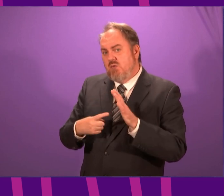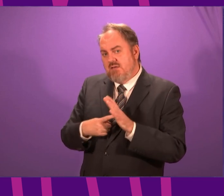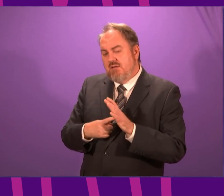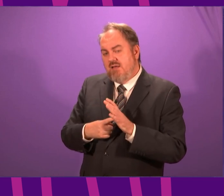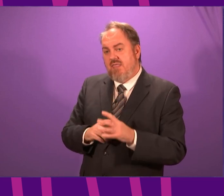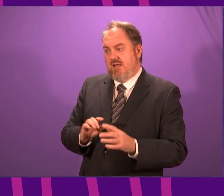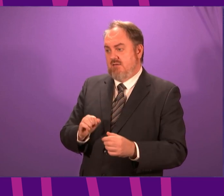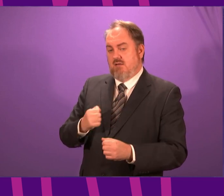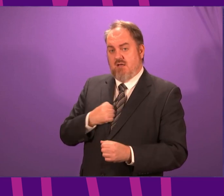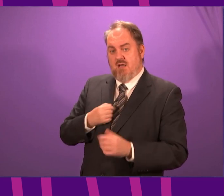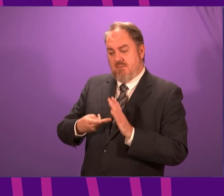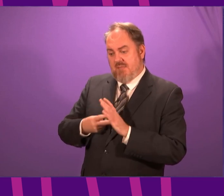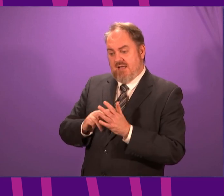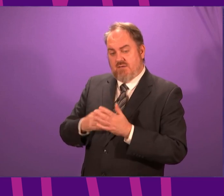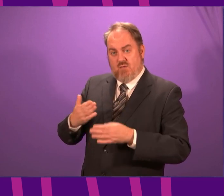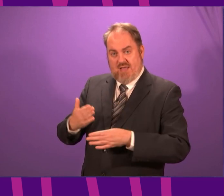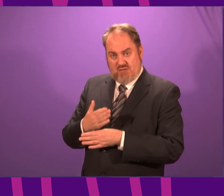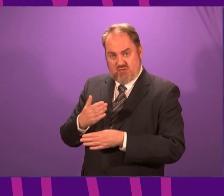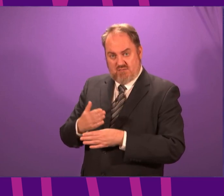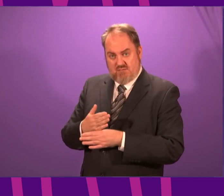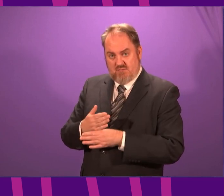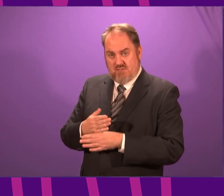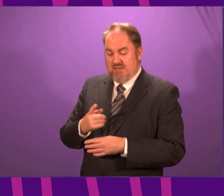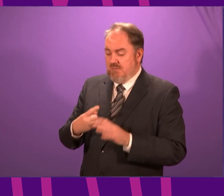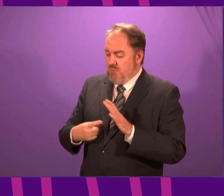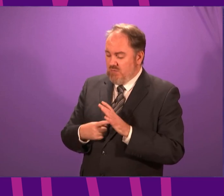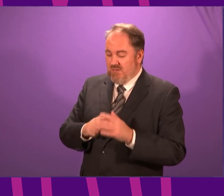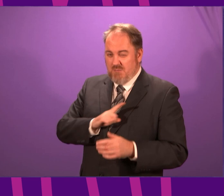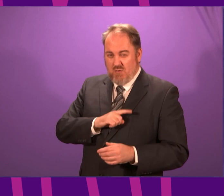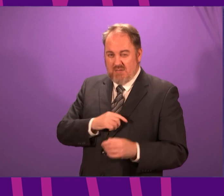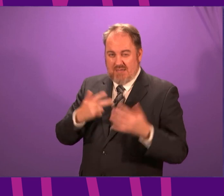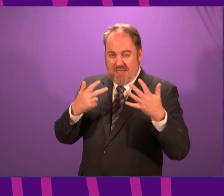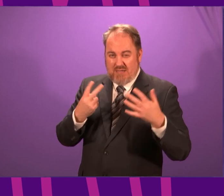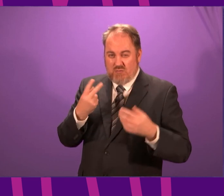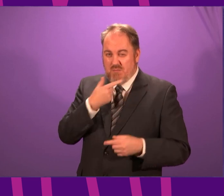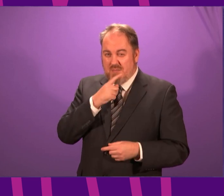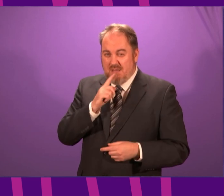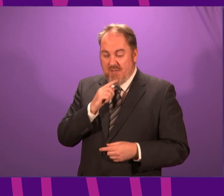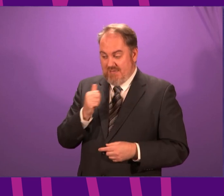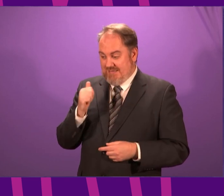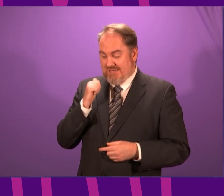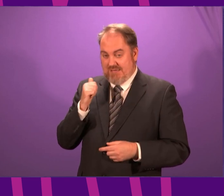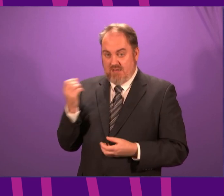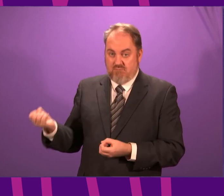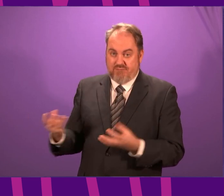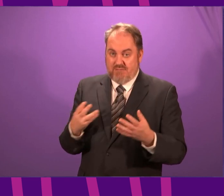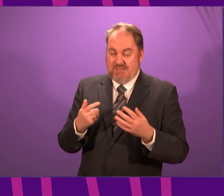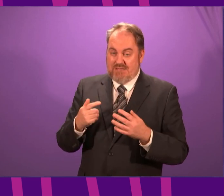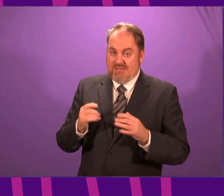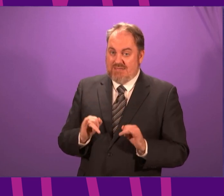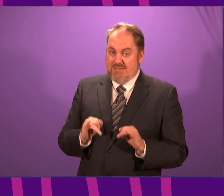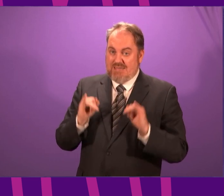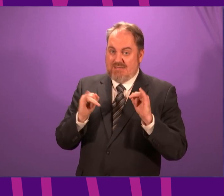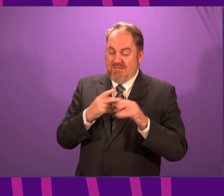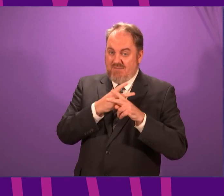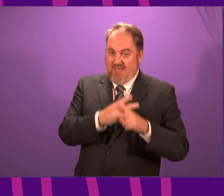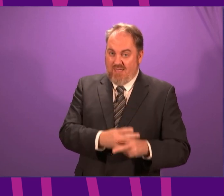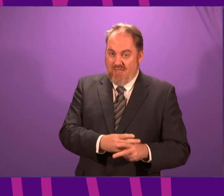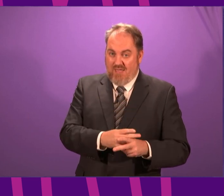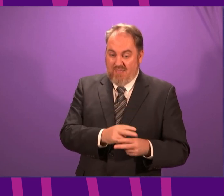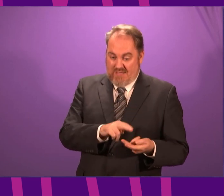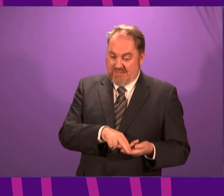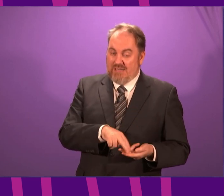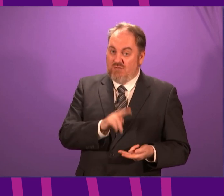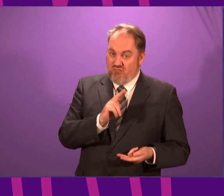is undeniable. Yesterday, 82 people are in ICU with COVID, up from 6 in early September. But